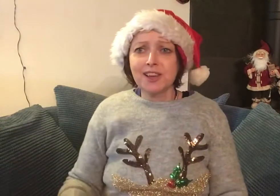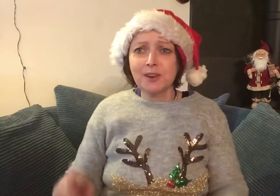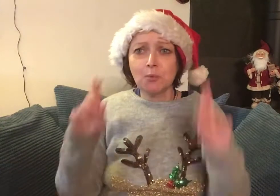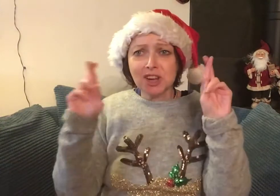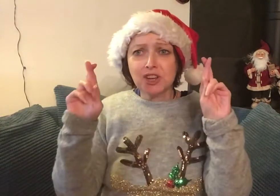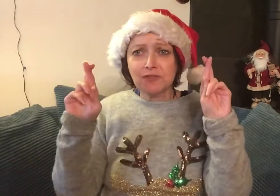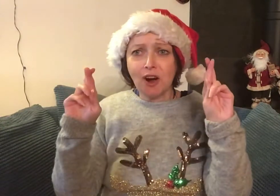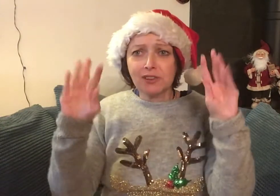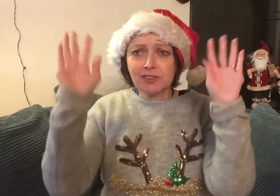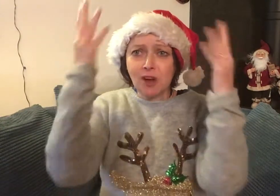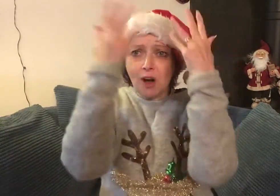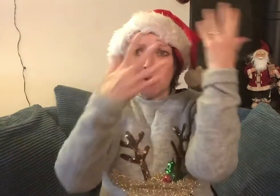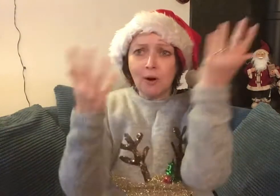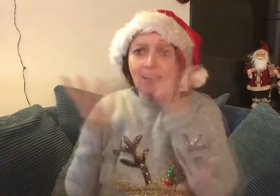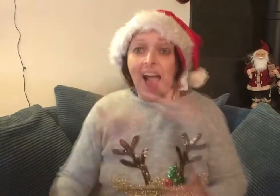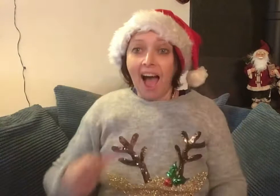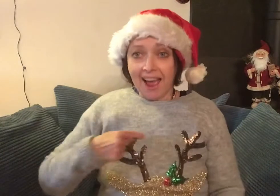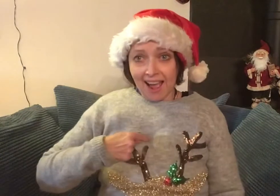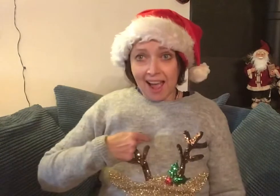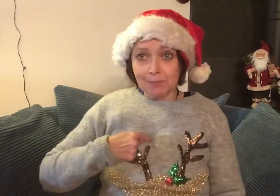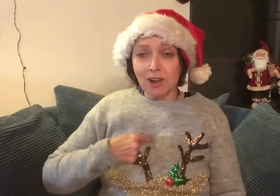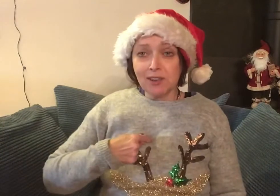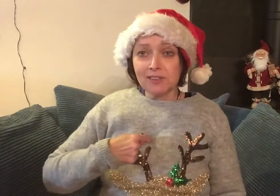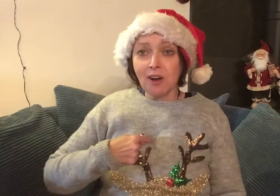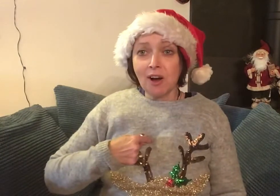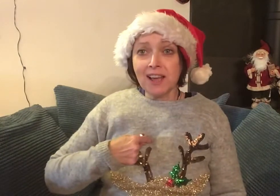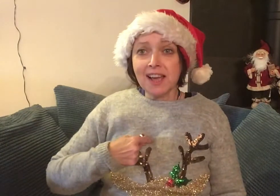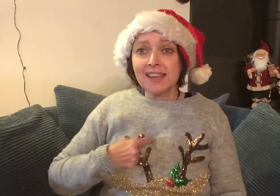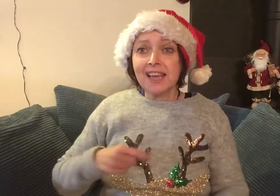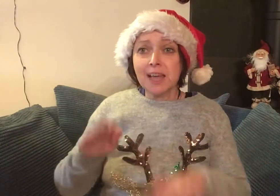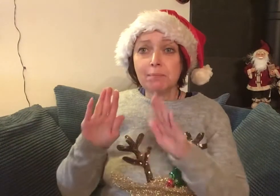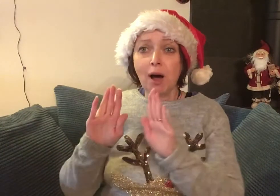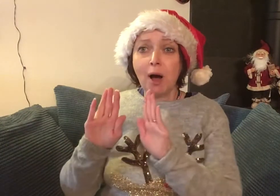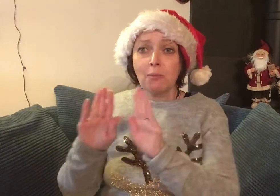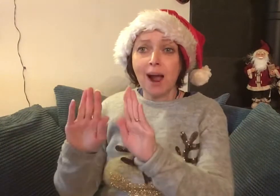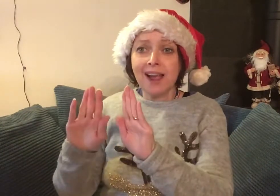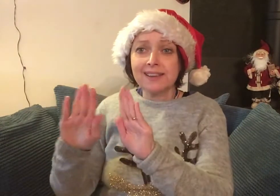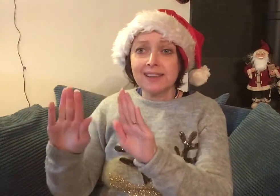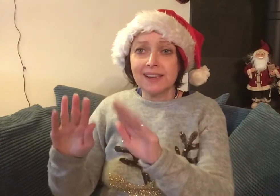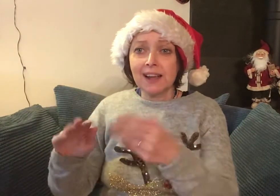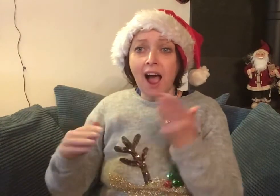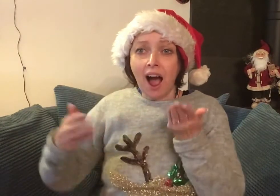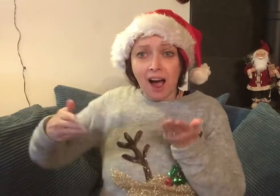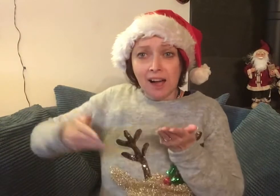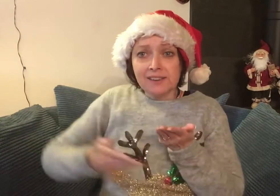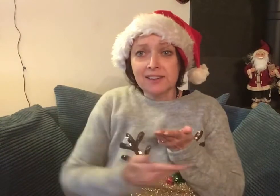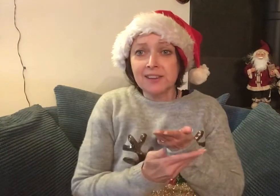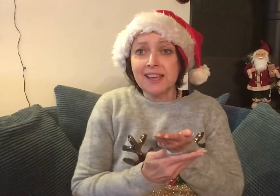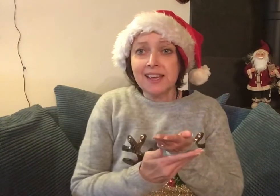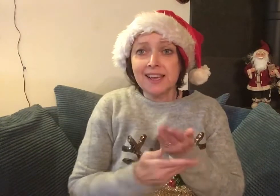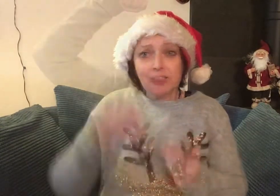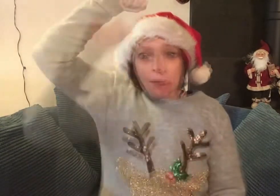wish for snow. And I'm just gonna keep on waiting underneath the